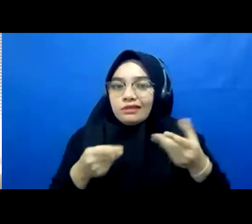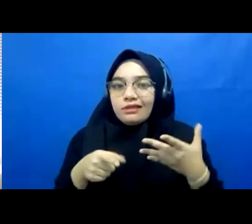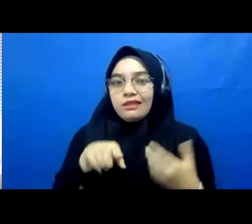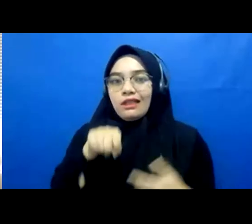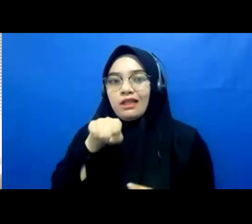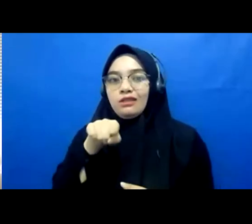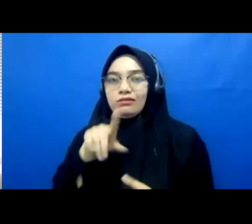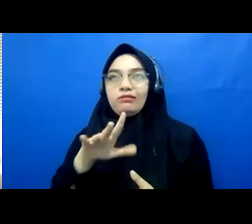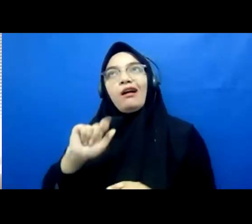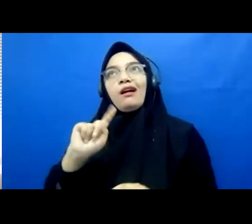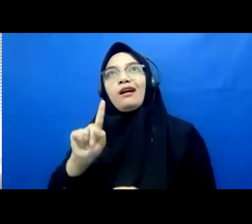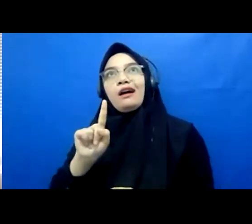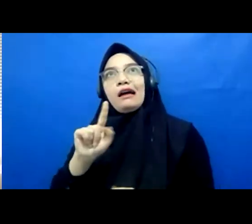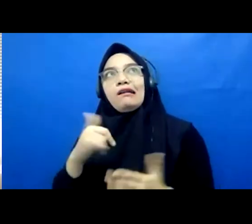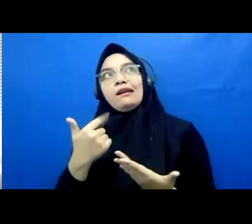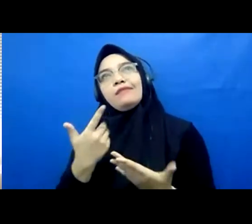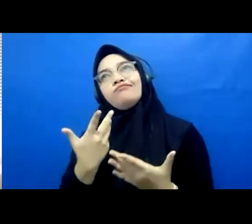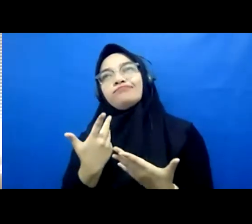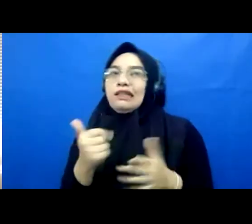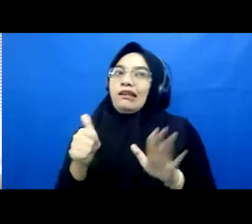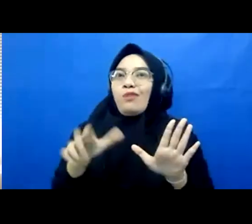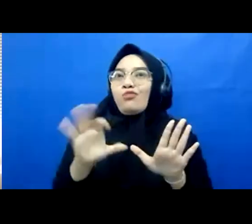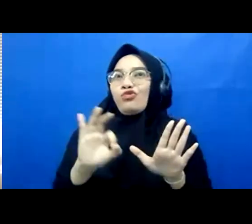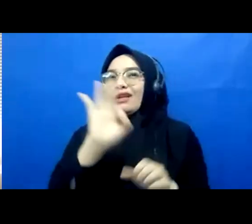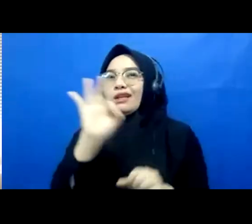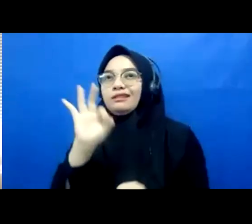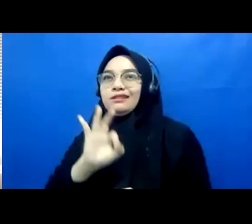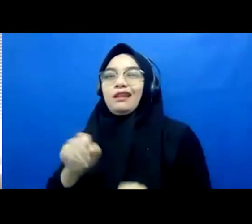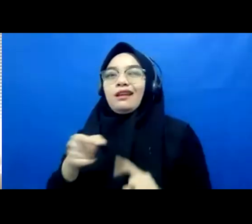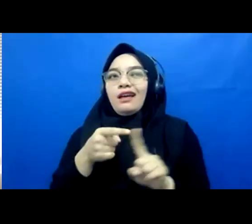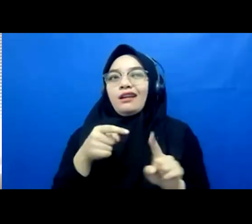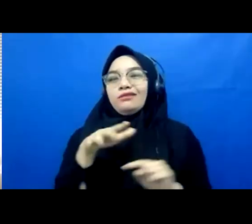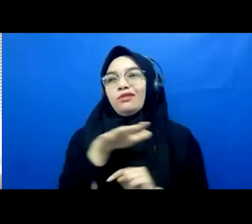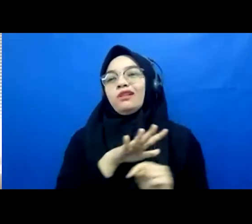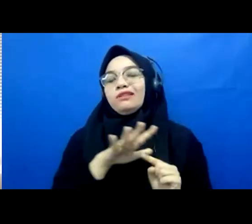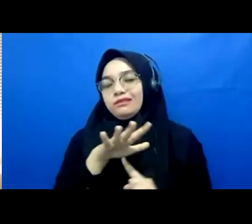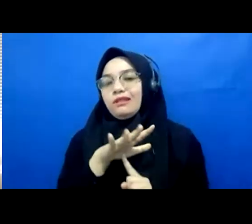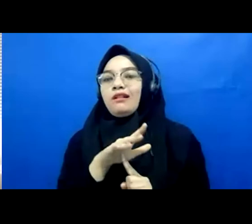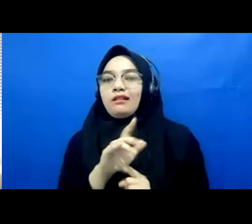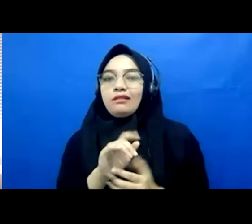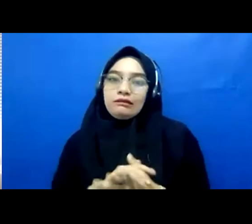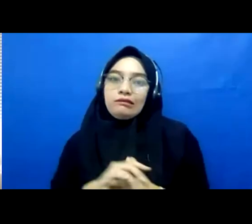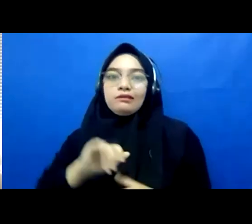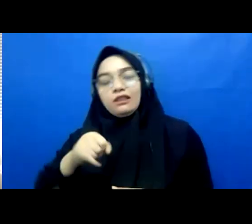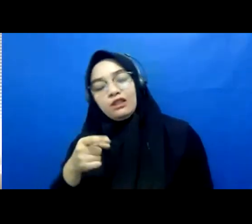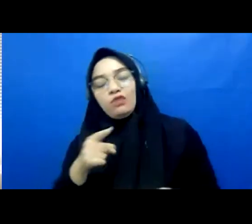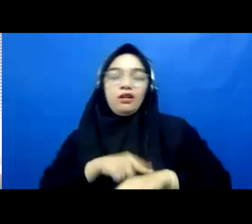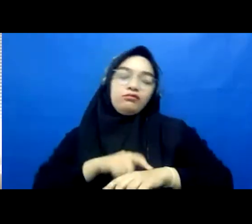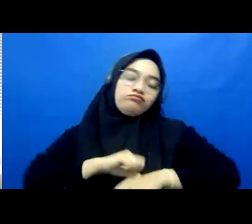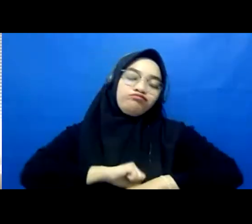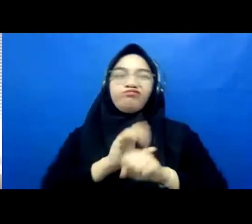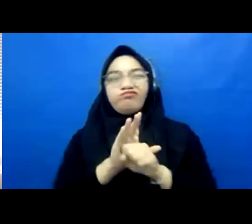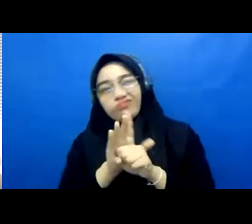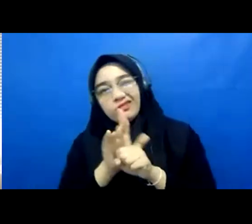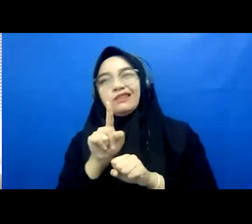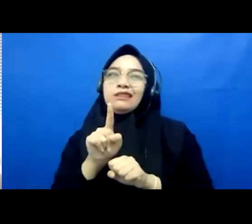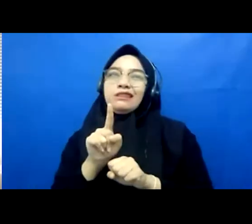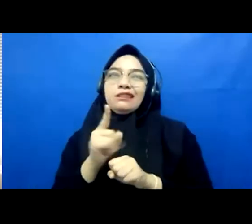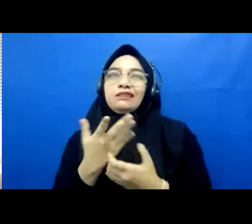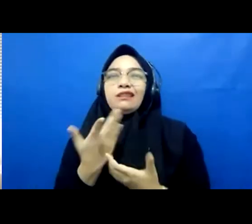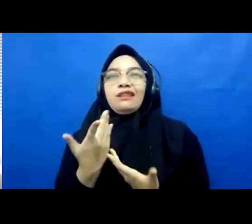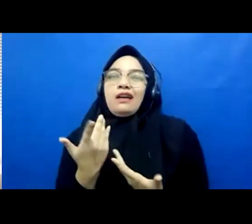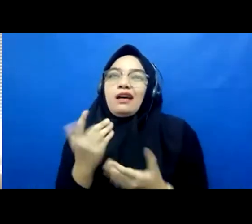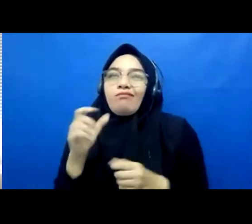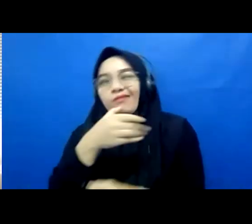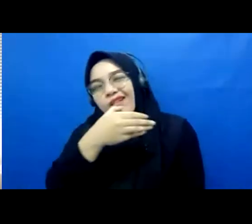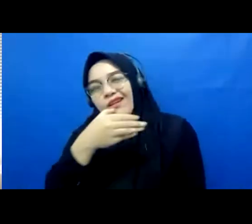organization. When a pandemic kept happening, our cafe is not really doing good. Our encounter performer,